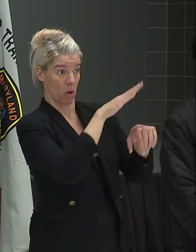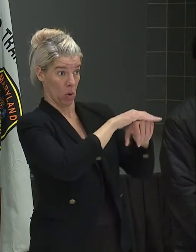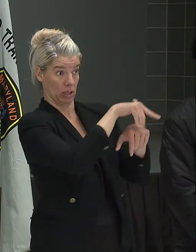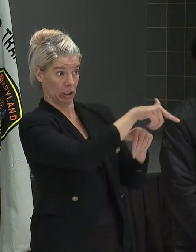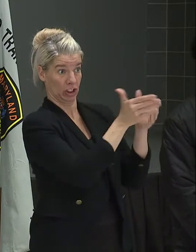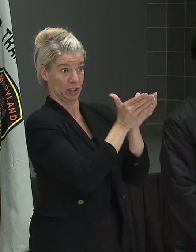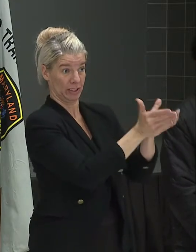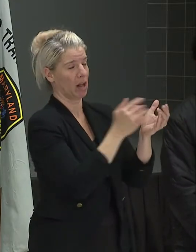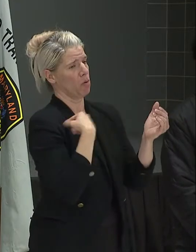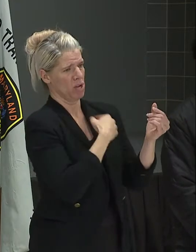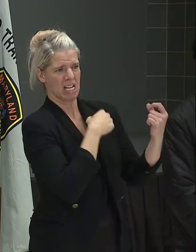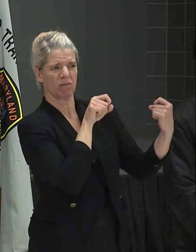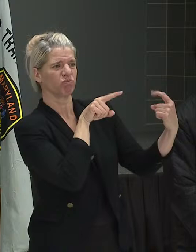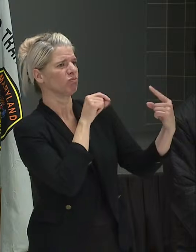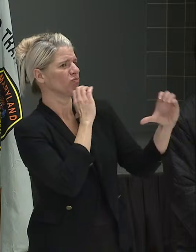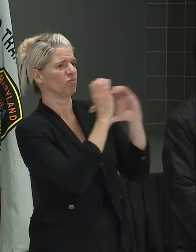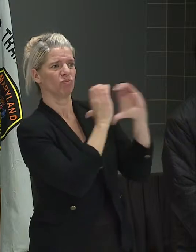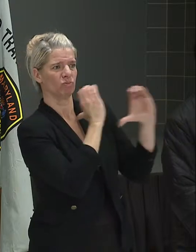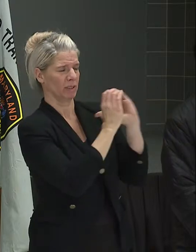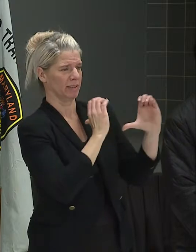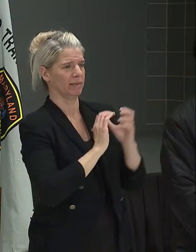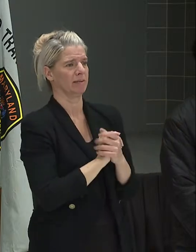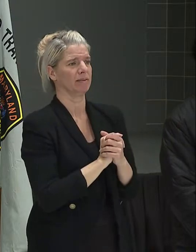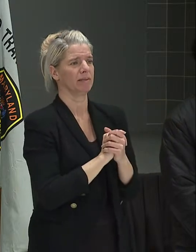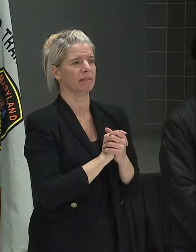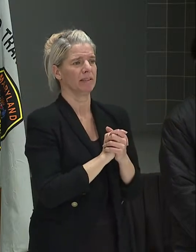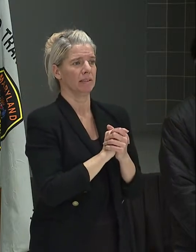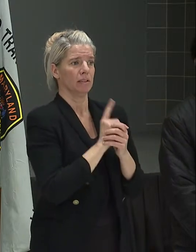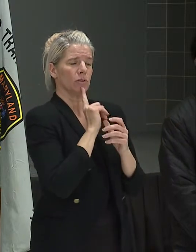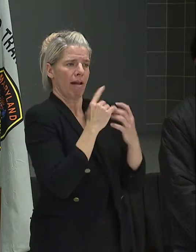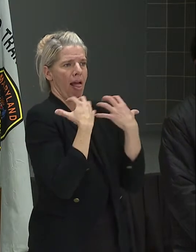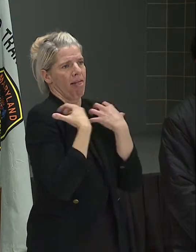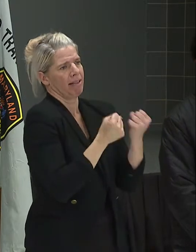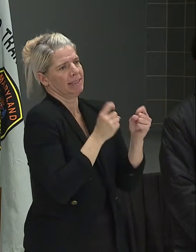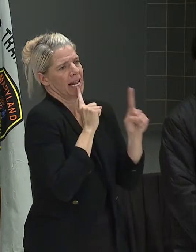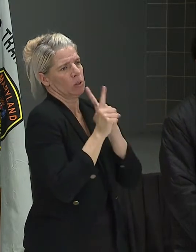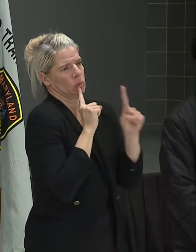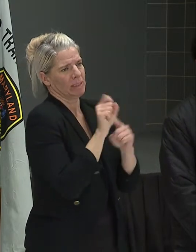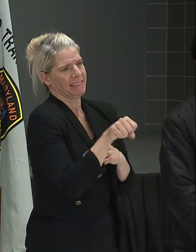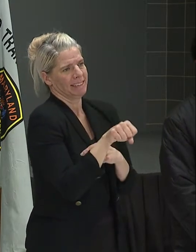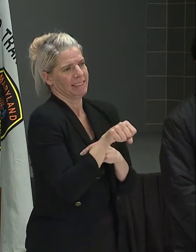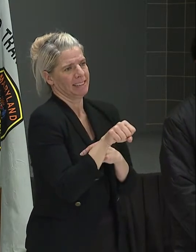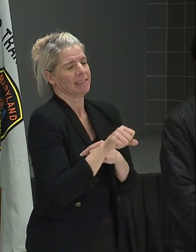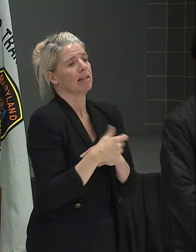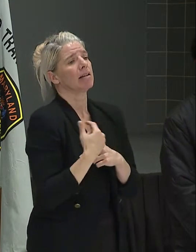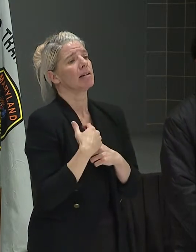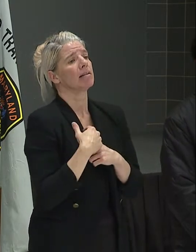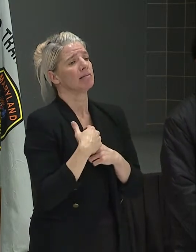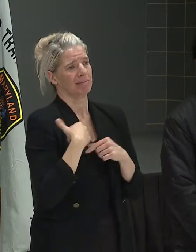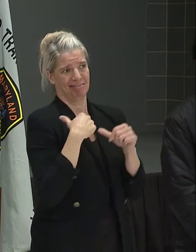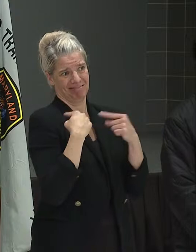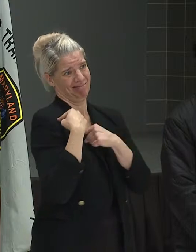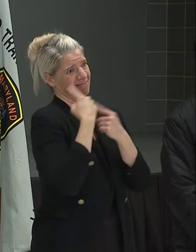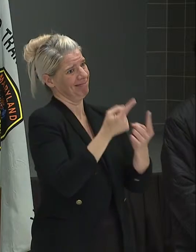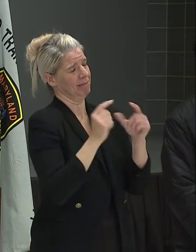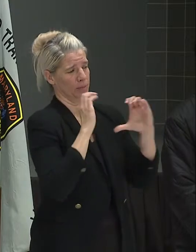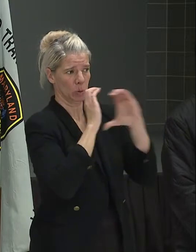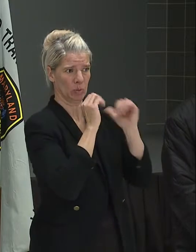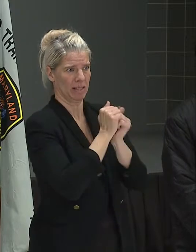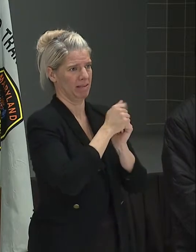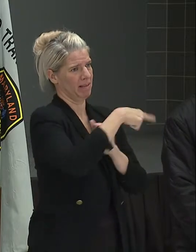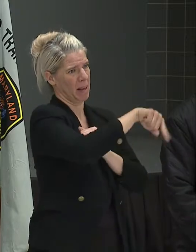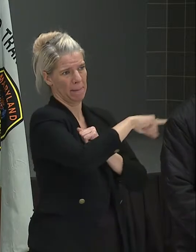and know that they are in good health and good condition. We also know that we're going to stay in consistent communication with them and anyone